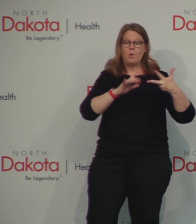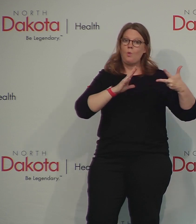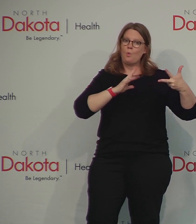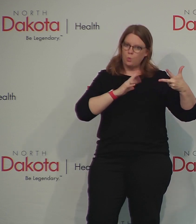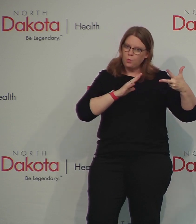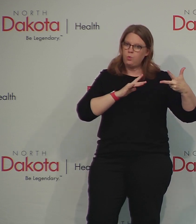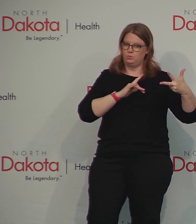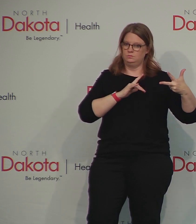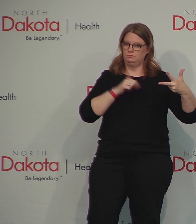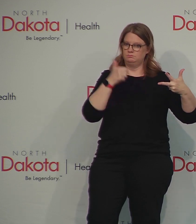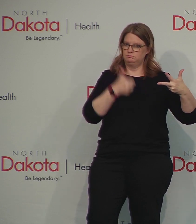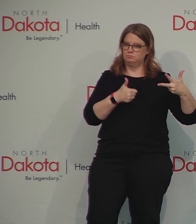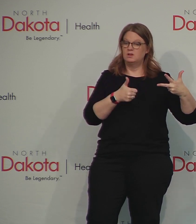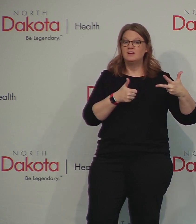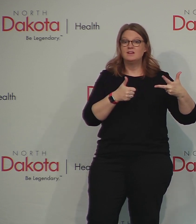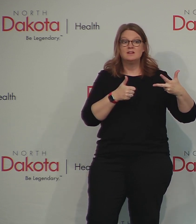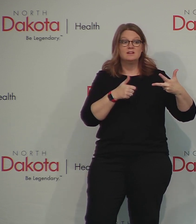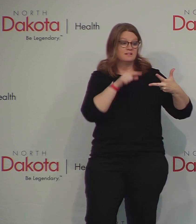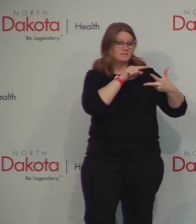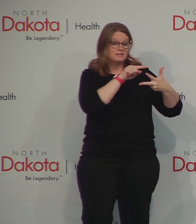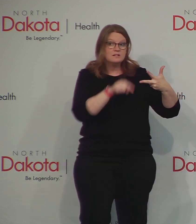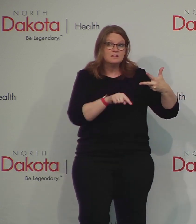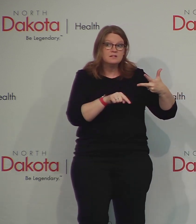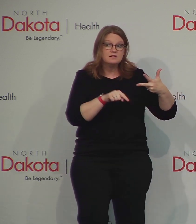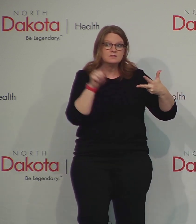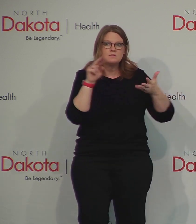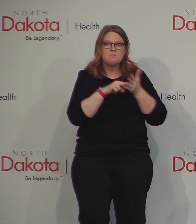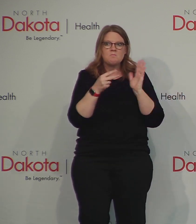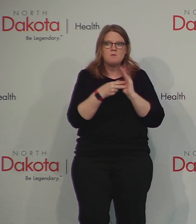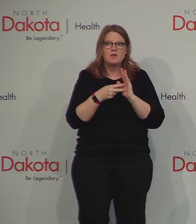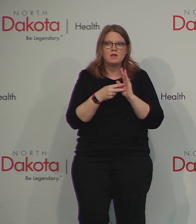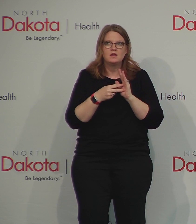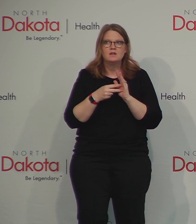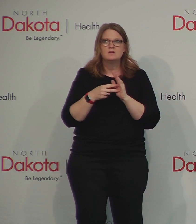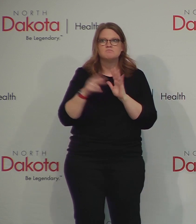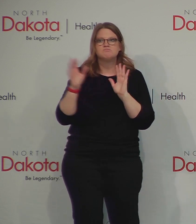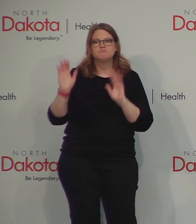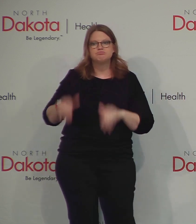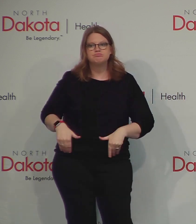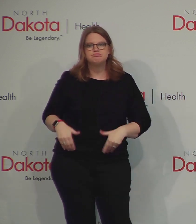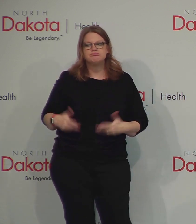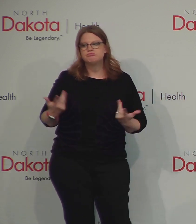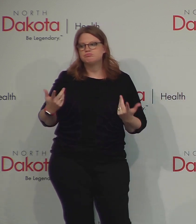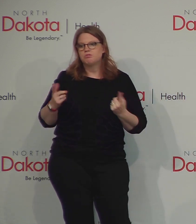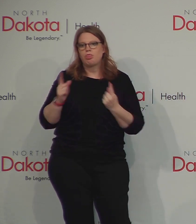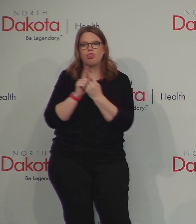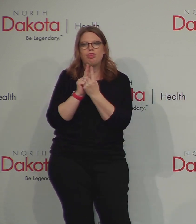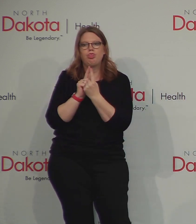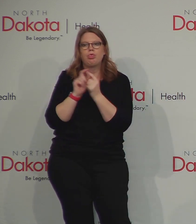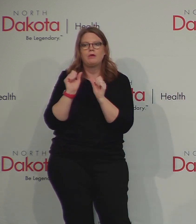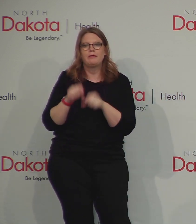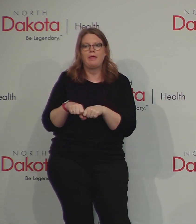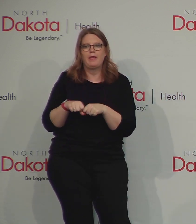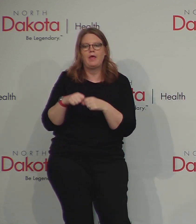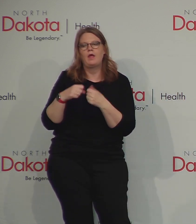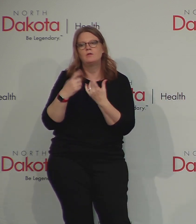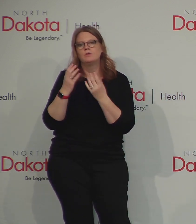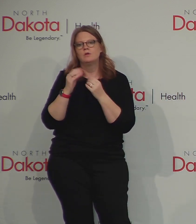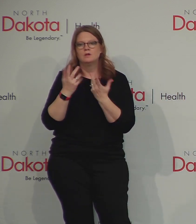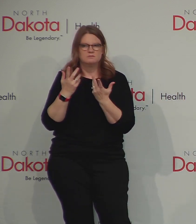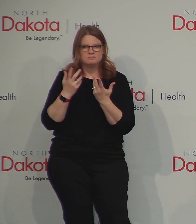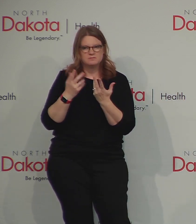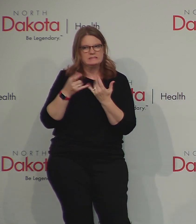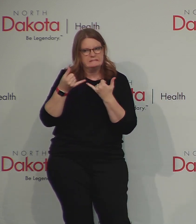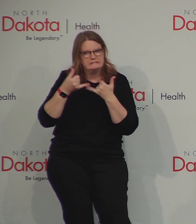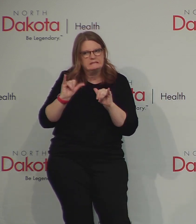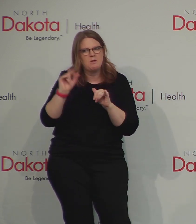exciting, but it does not reduce the need for us to continue to be vigilant in terms of physically distancing, wearing masks, washing our hands,